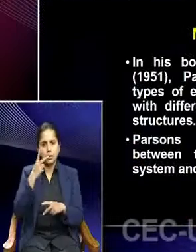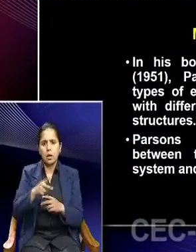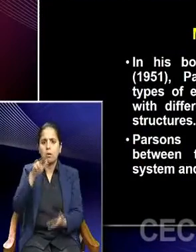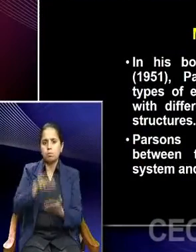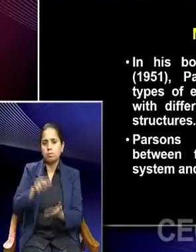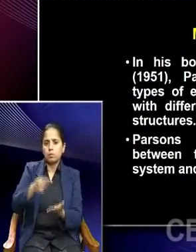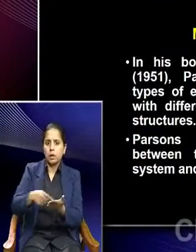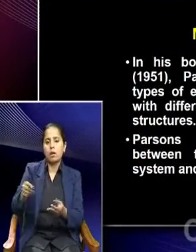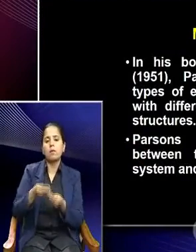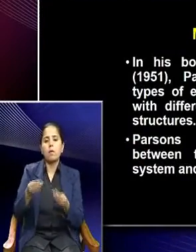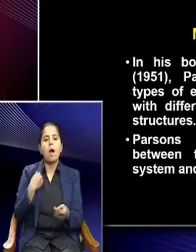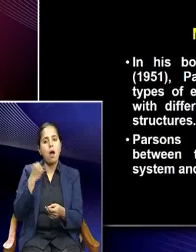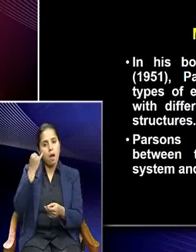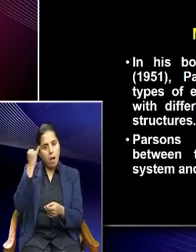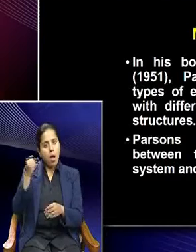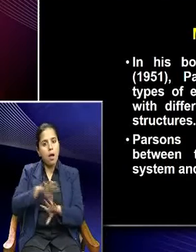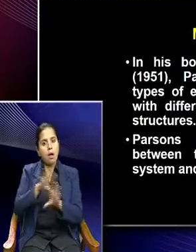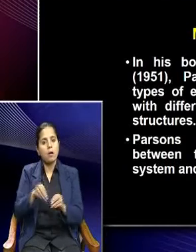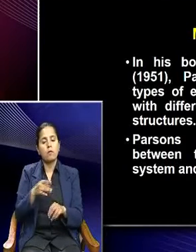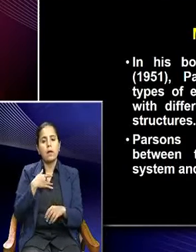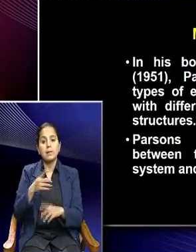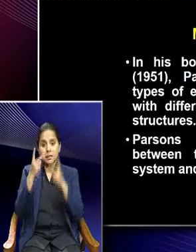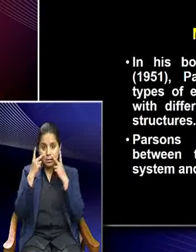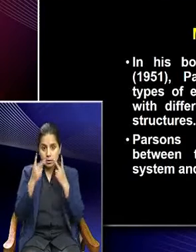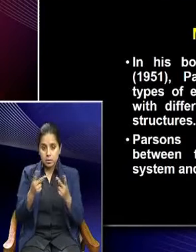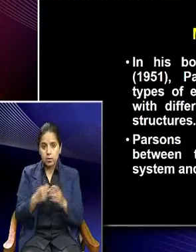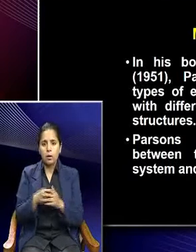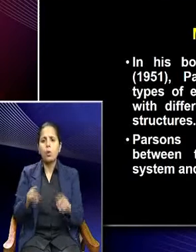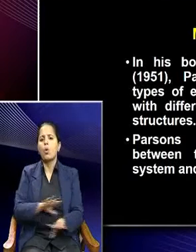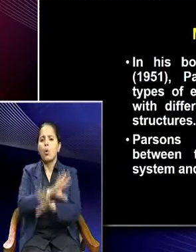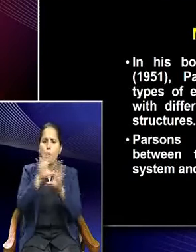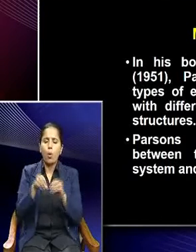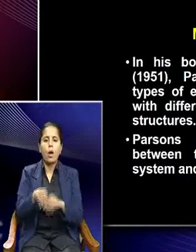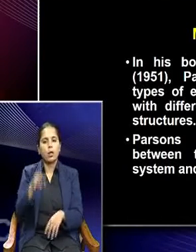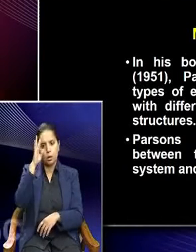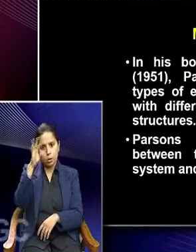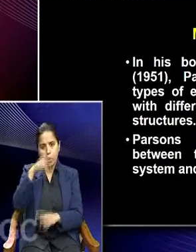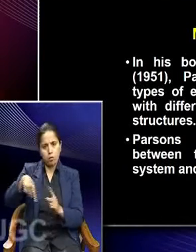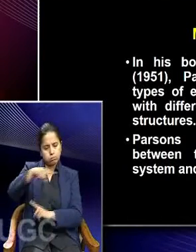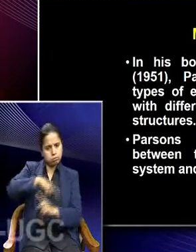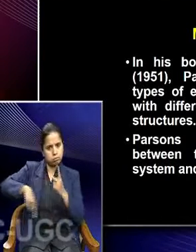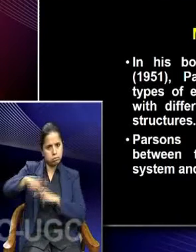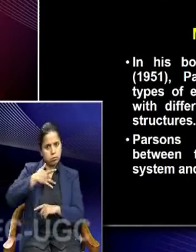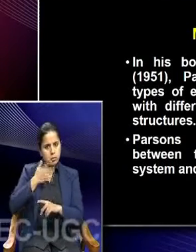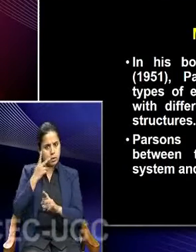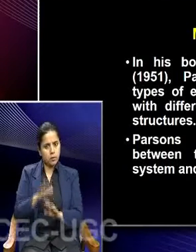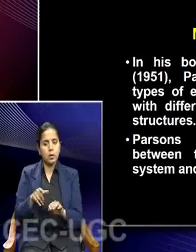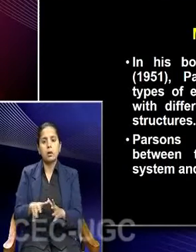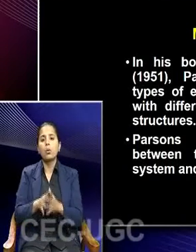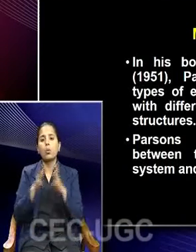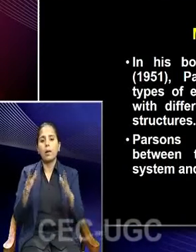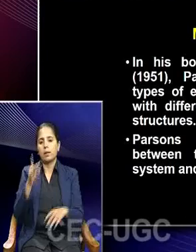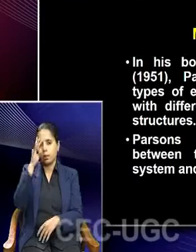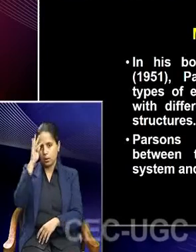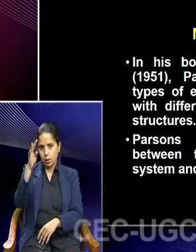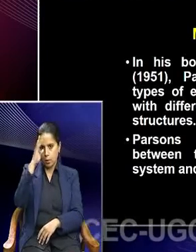gives us whole idea of looking at all these theories around into a grand